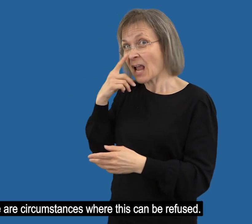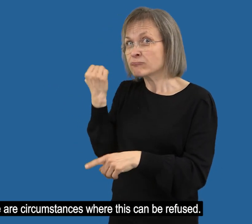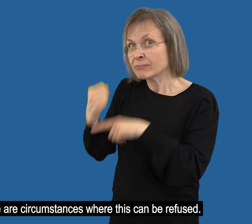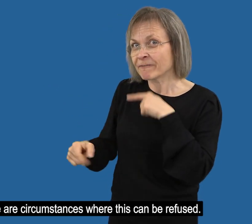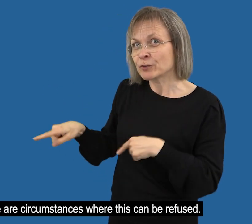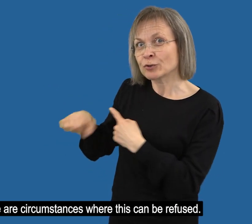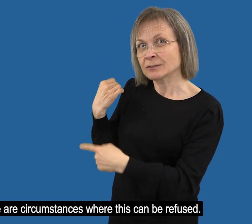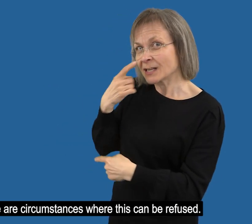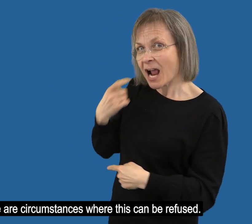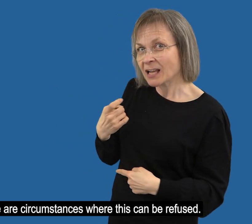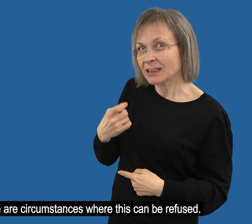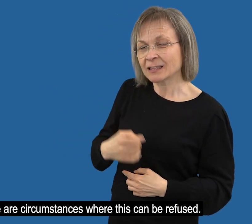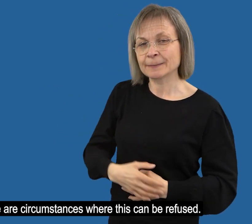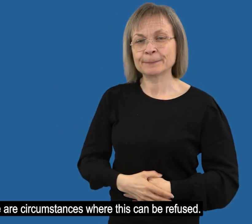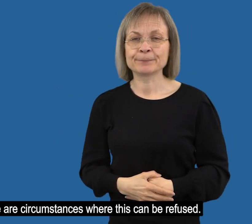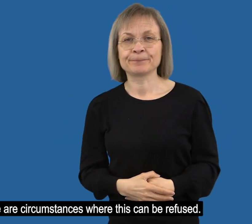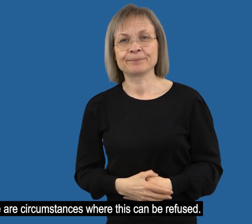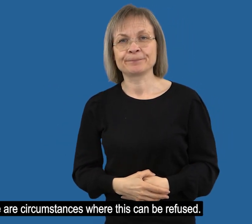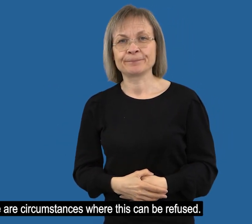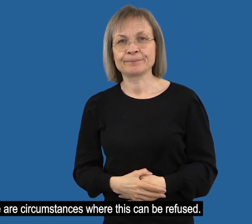There are circumstances where this can be refused.